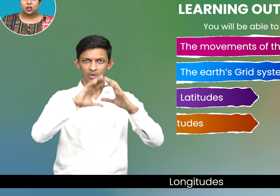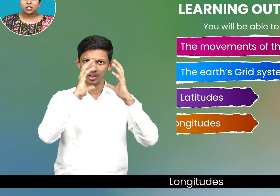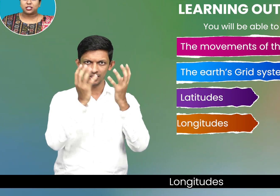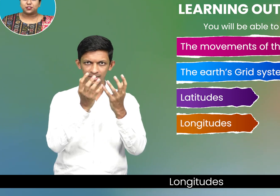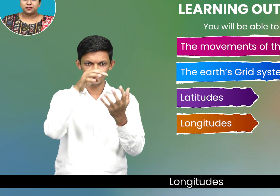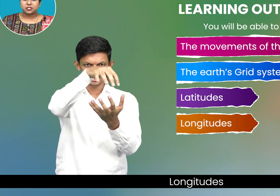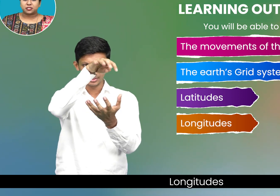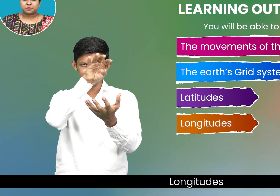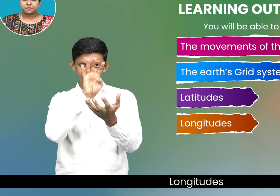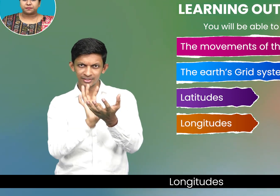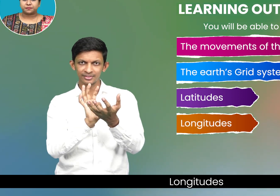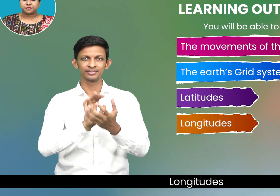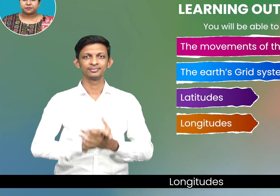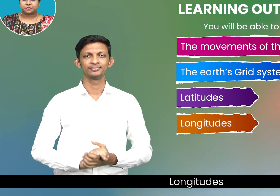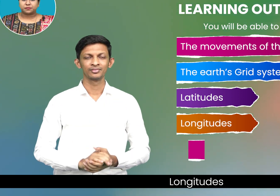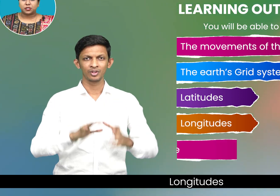Longitudes.